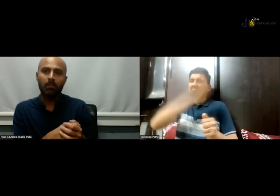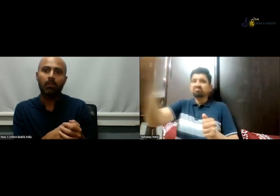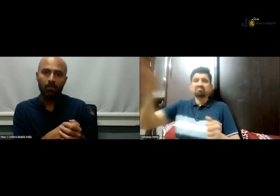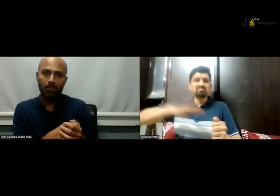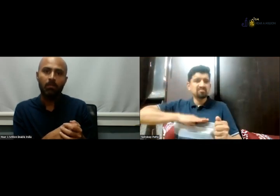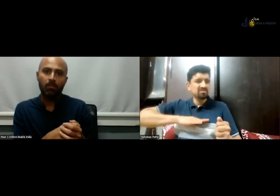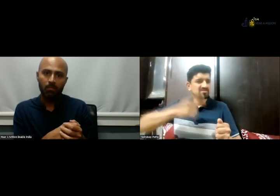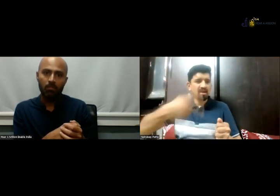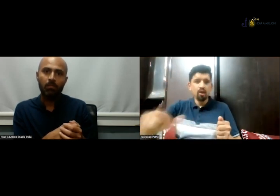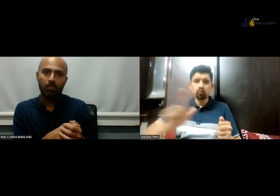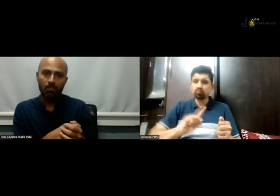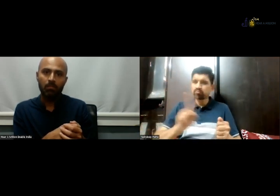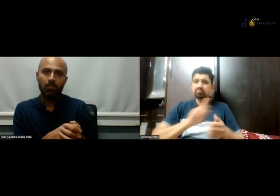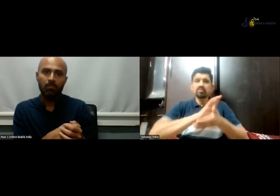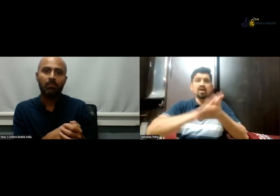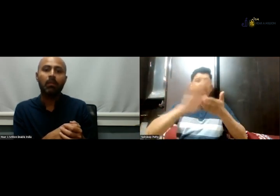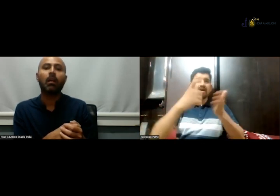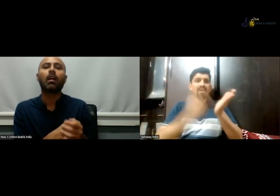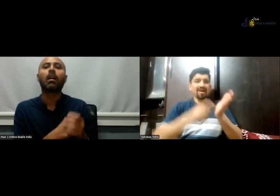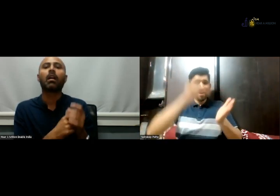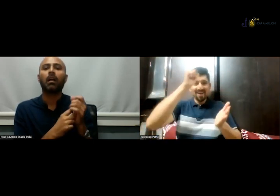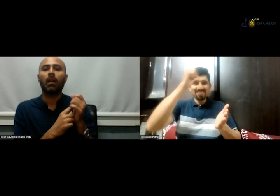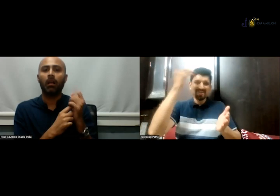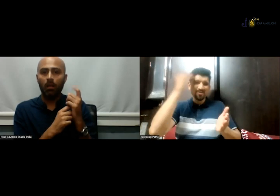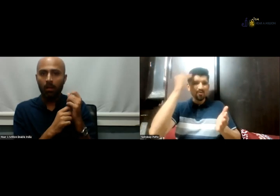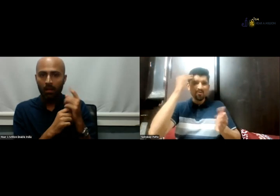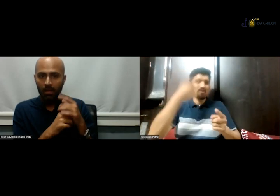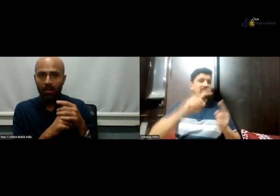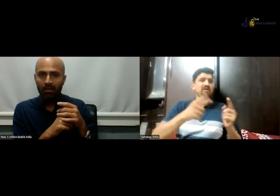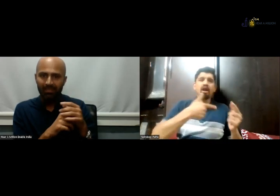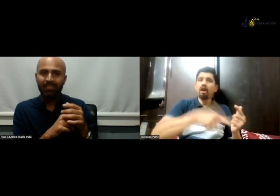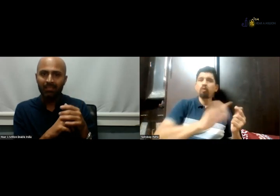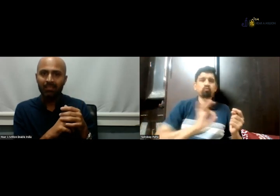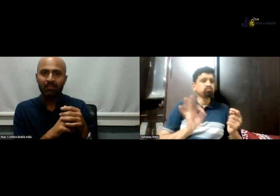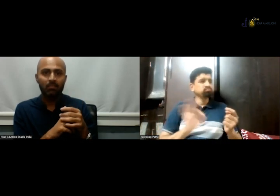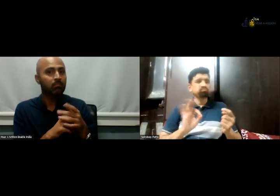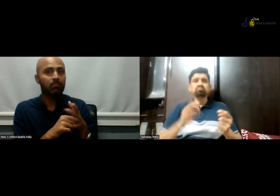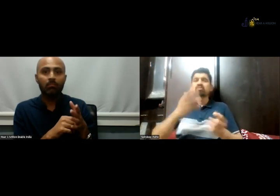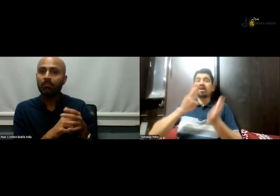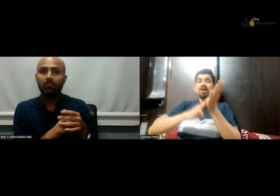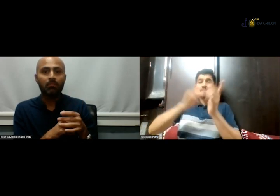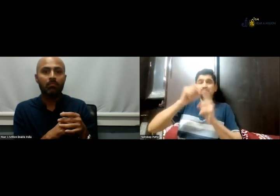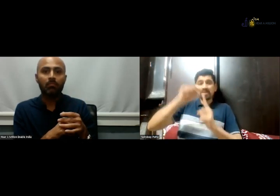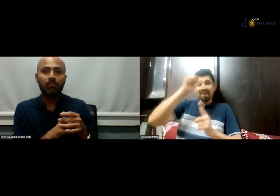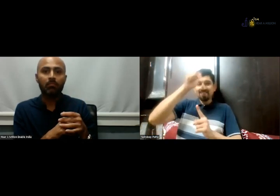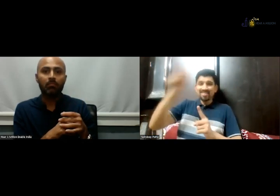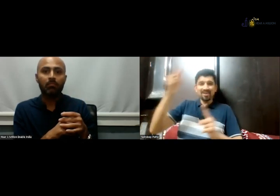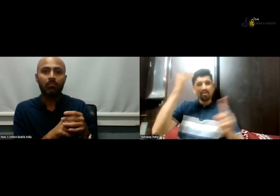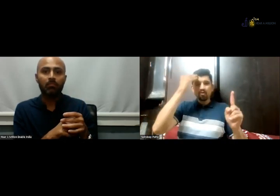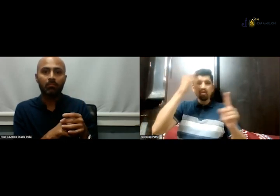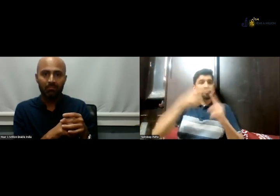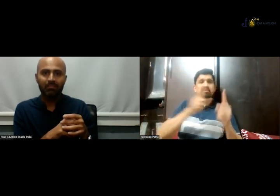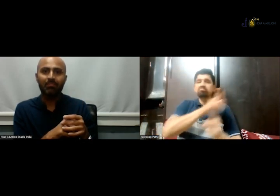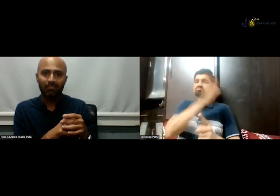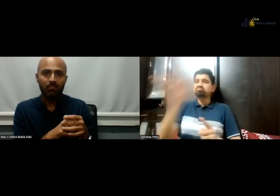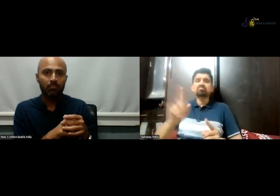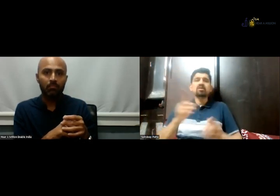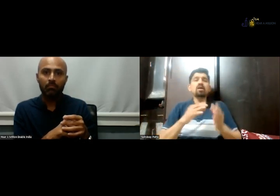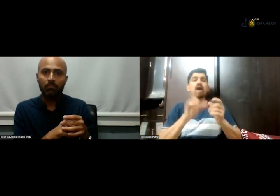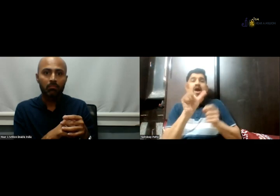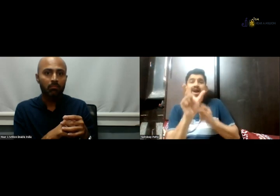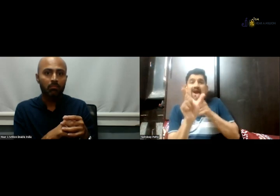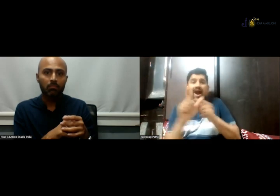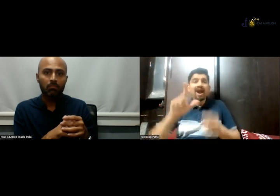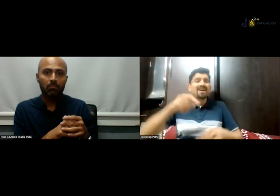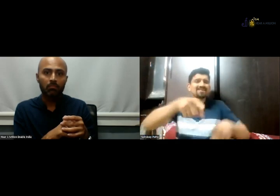BCD, the Bar Council of Delhi, that was not allowed for Maharashtra. So she was living in Haryana